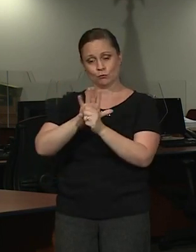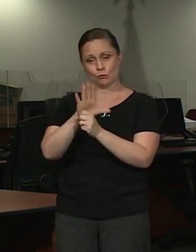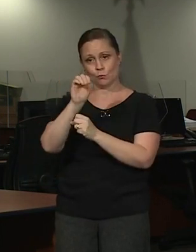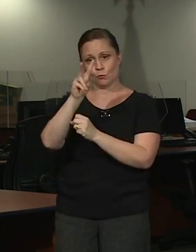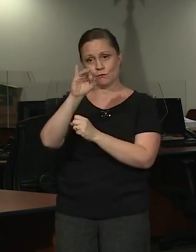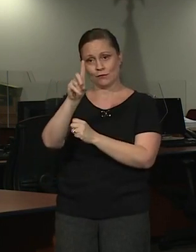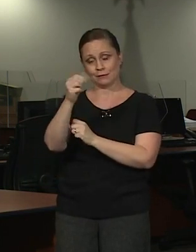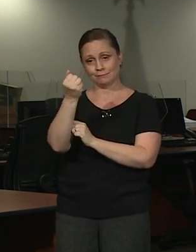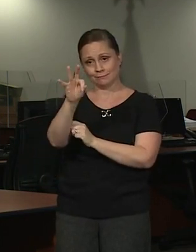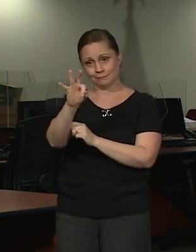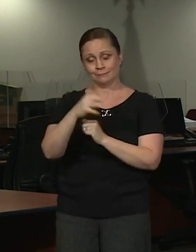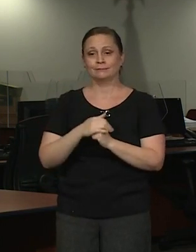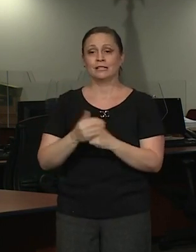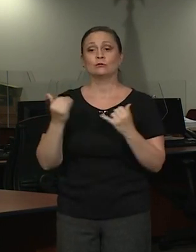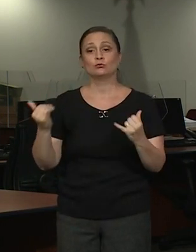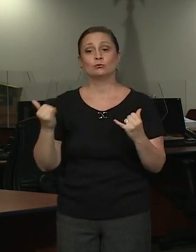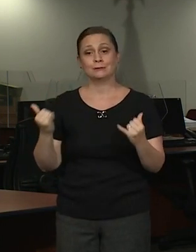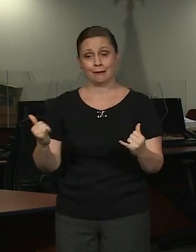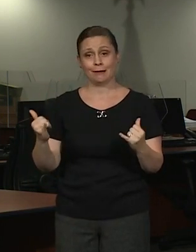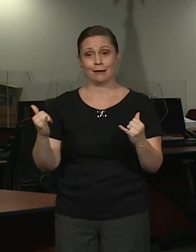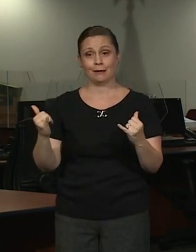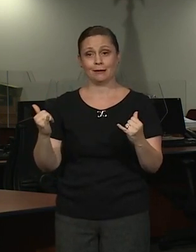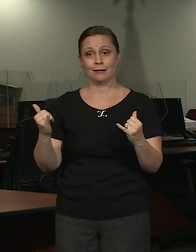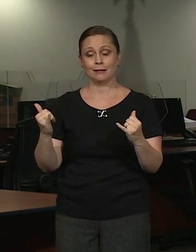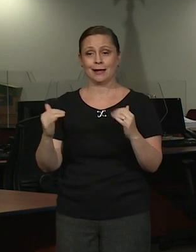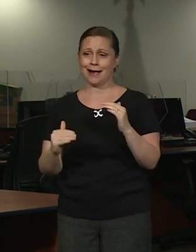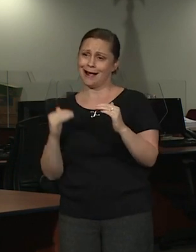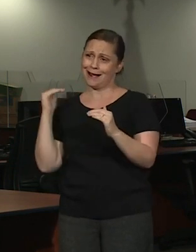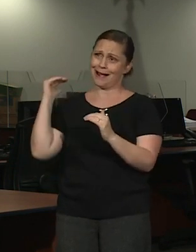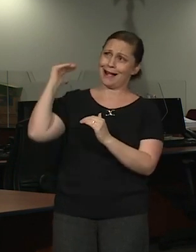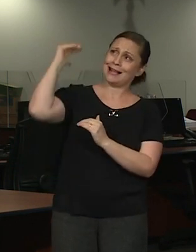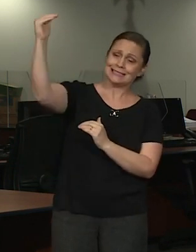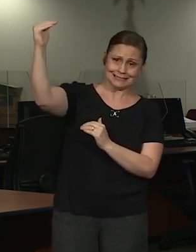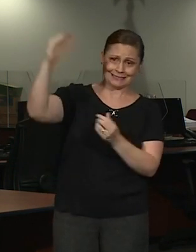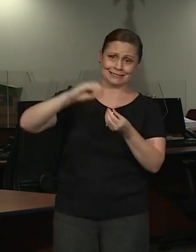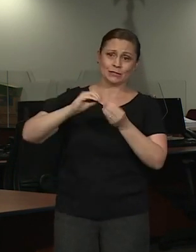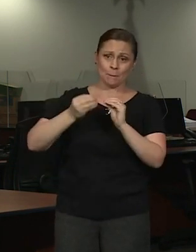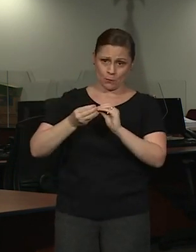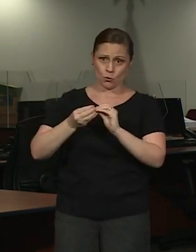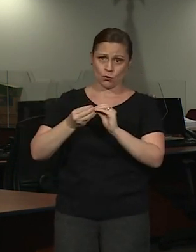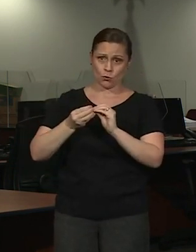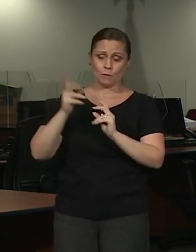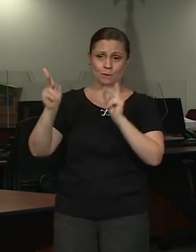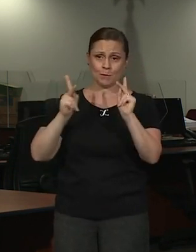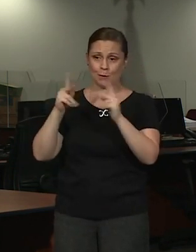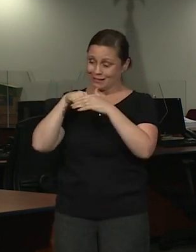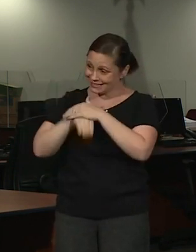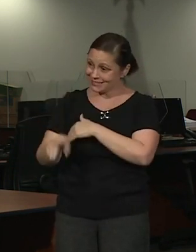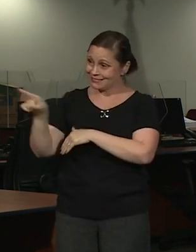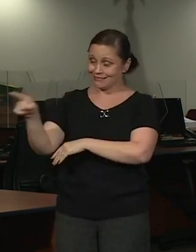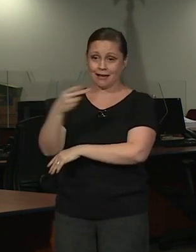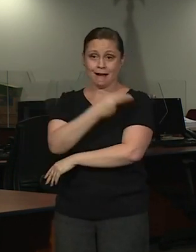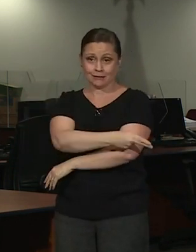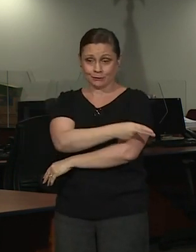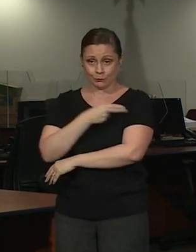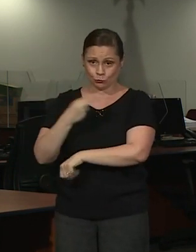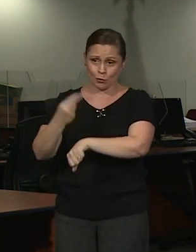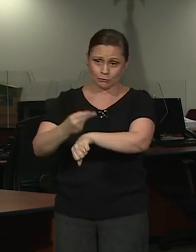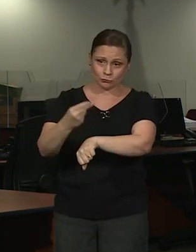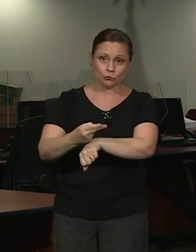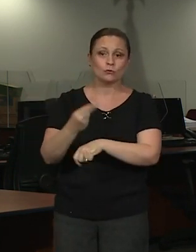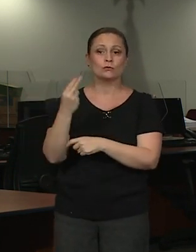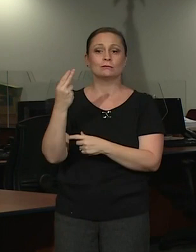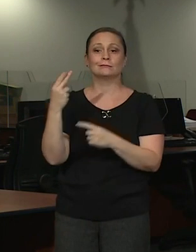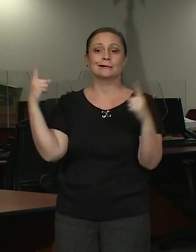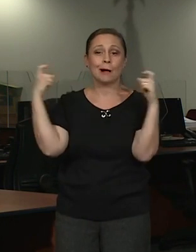Today, we have the highest number of individuals who are currently hospitalized because of complications from COVID-19, and that